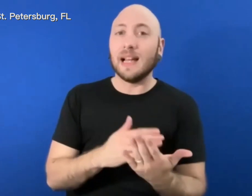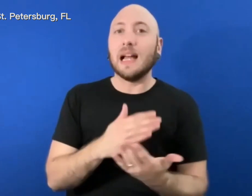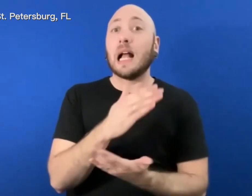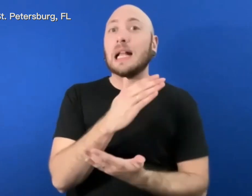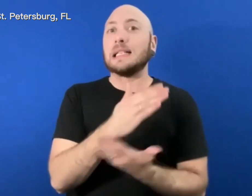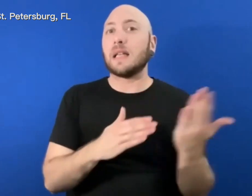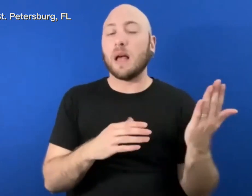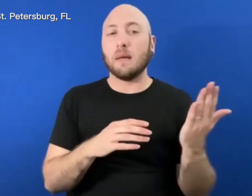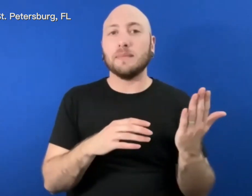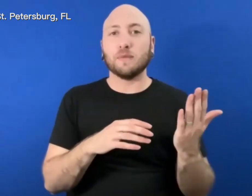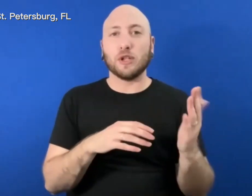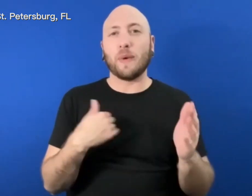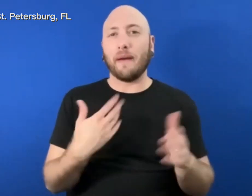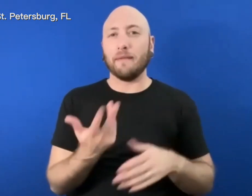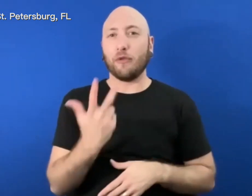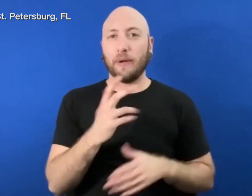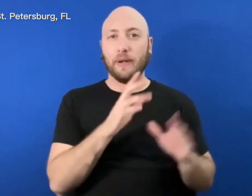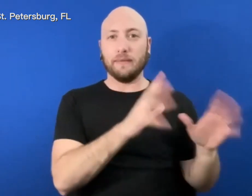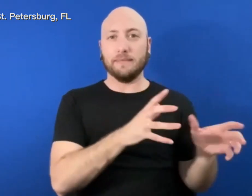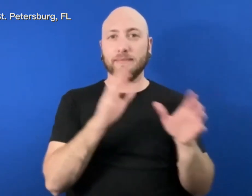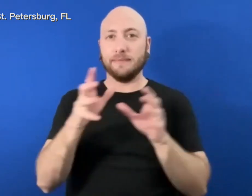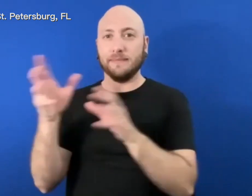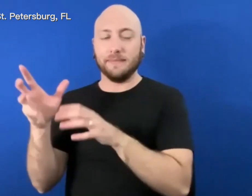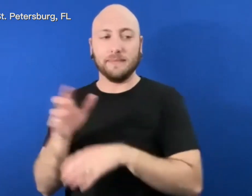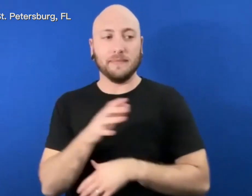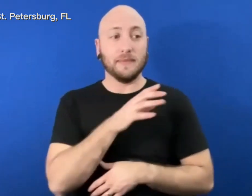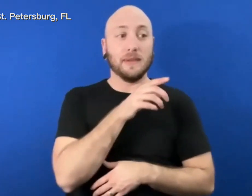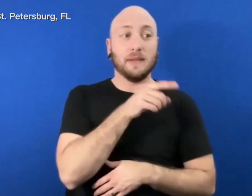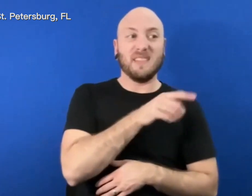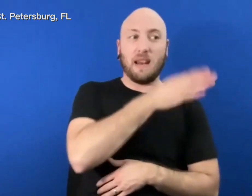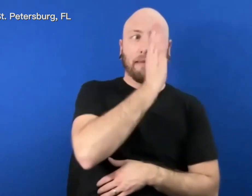of amends I might do, and